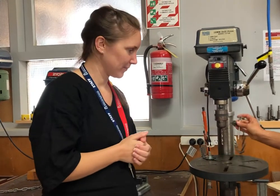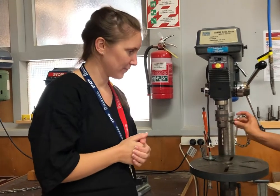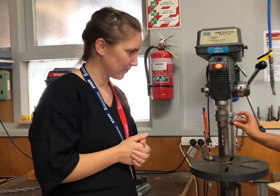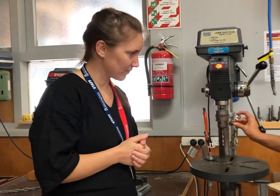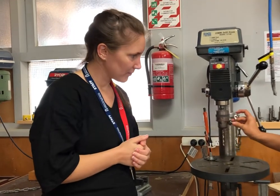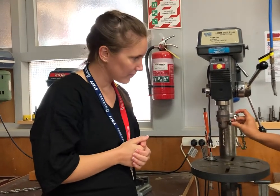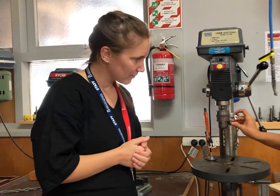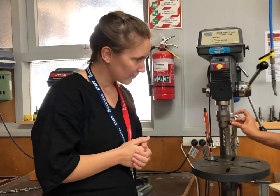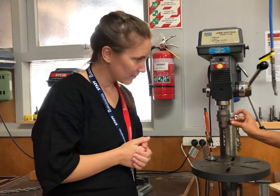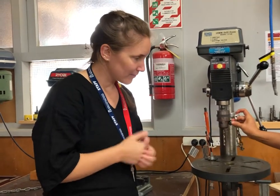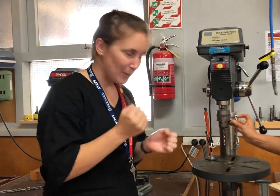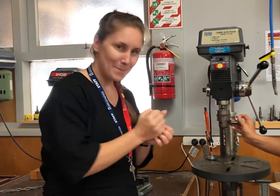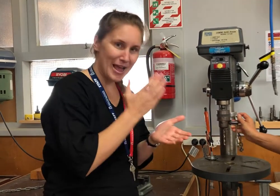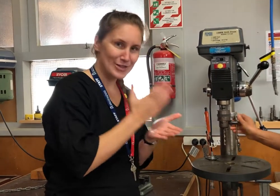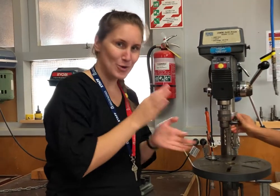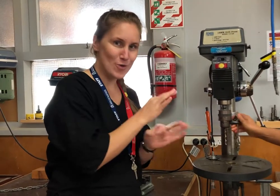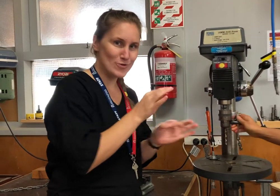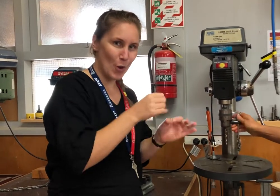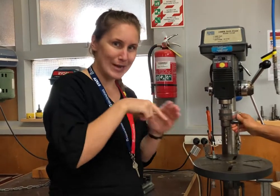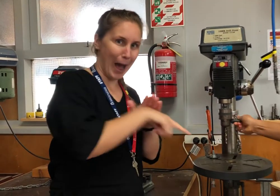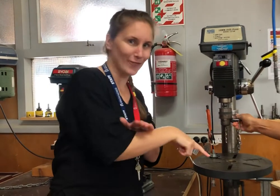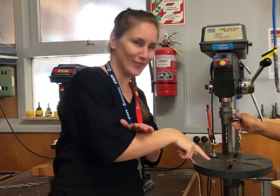wall, making sure it doesn't slip out.